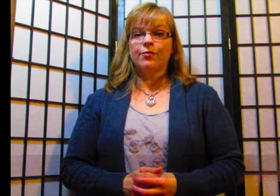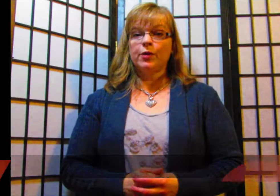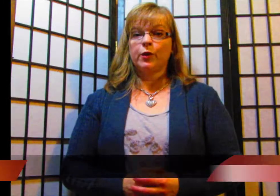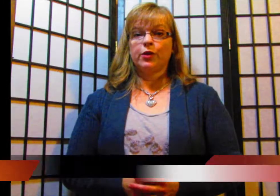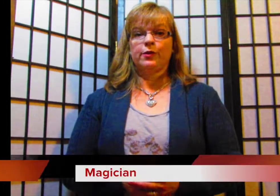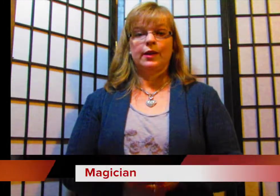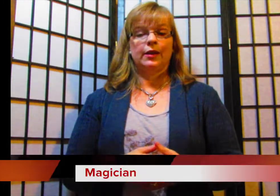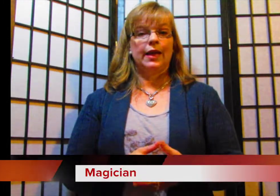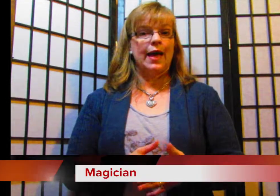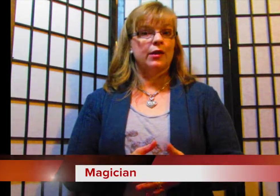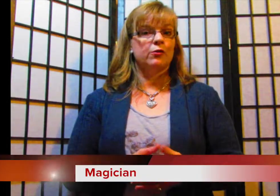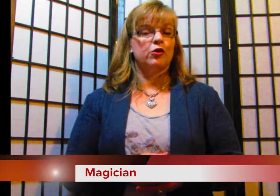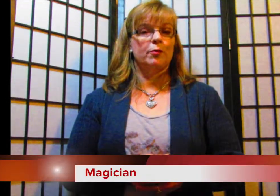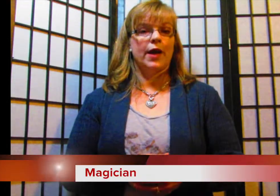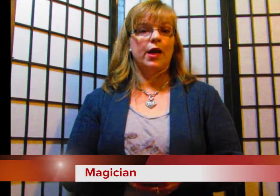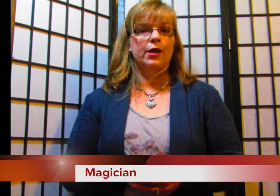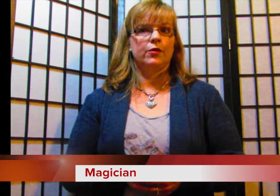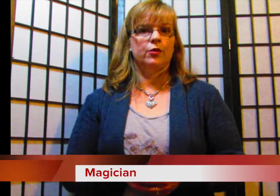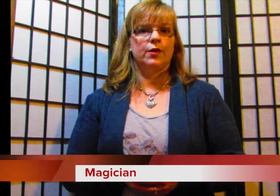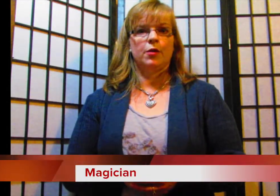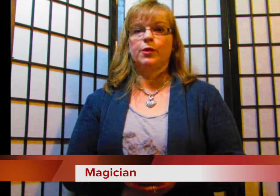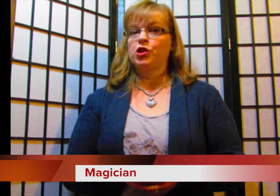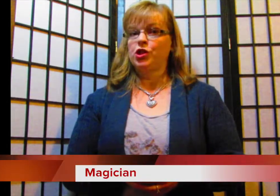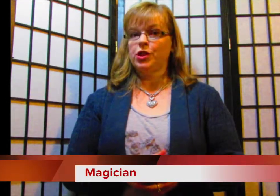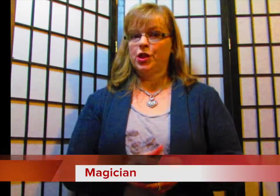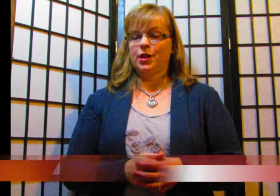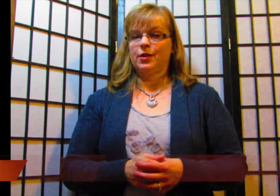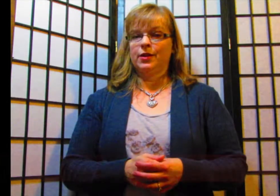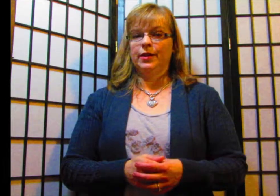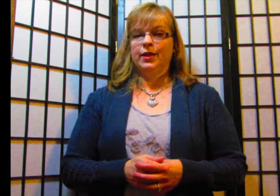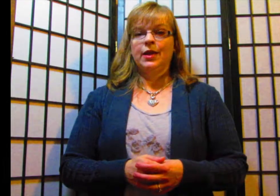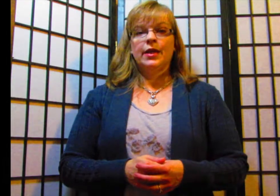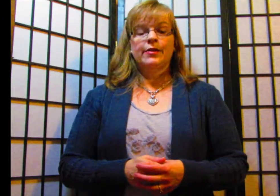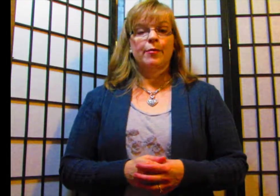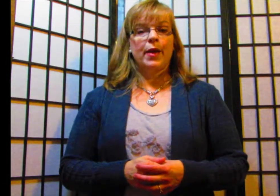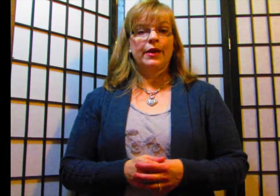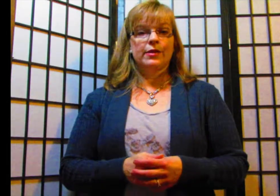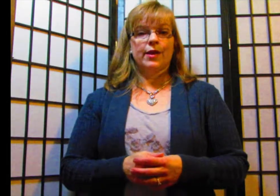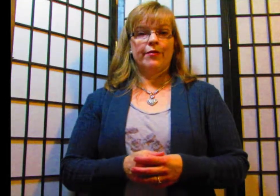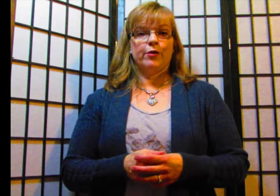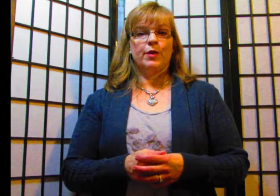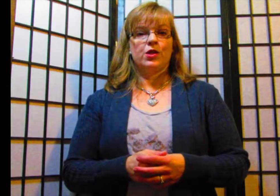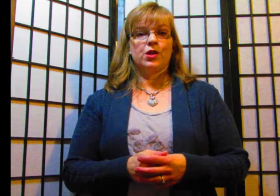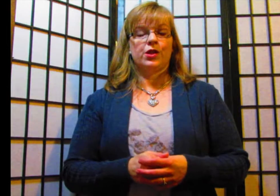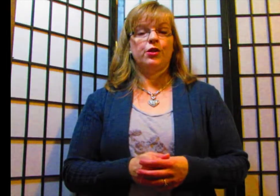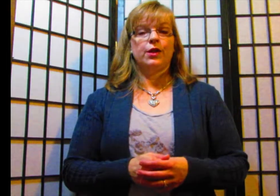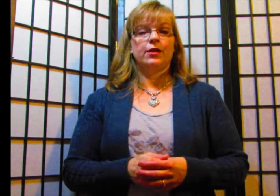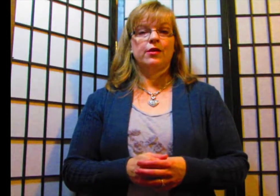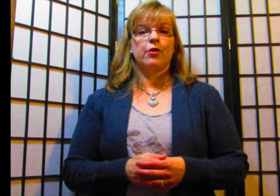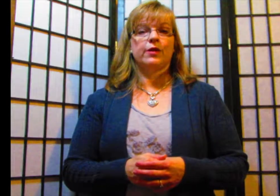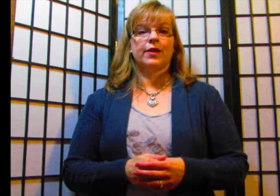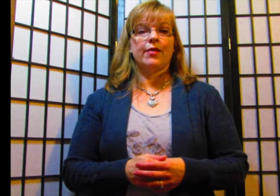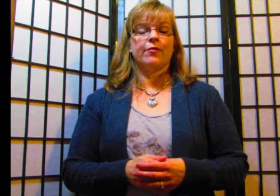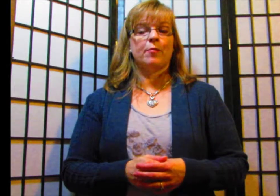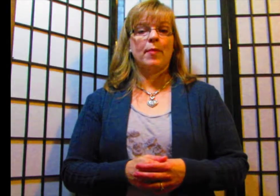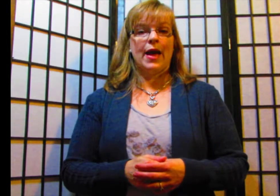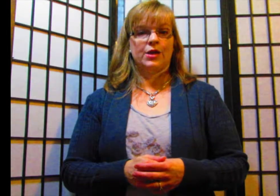Often where you see clowns, you might also see a magician. To make the sign for magician, you need to know the sign for